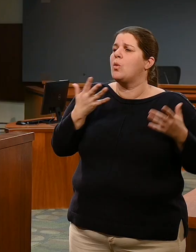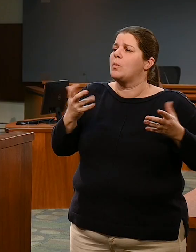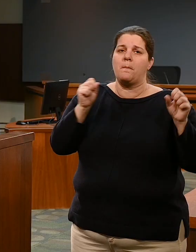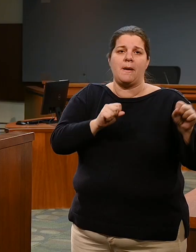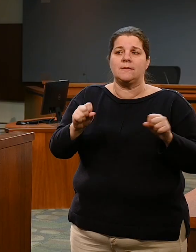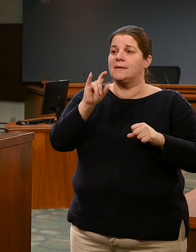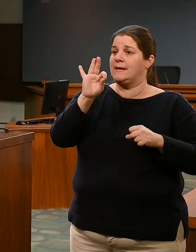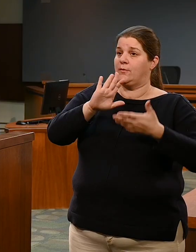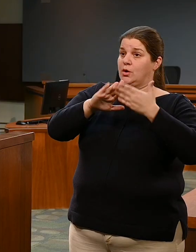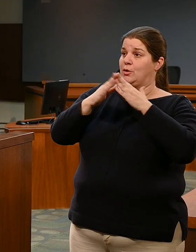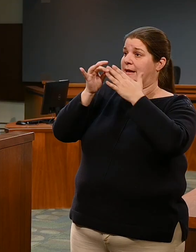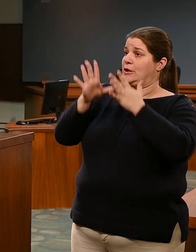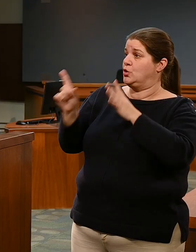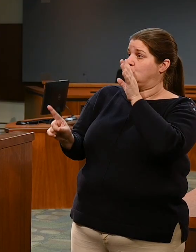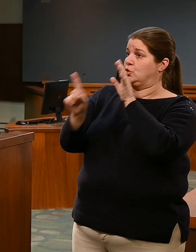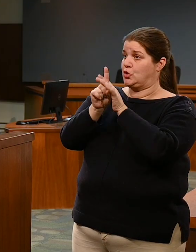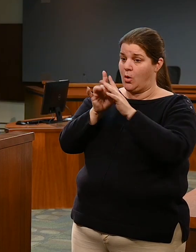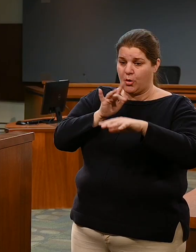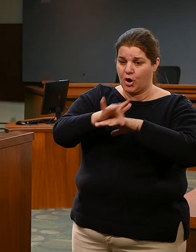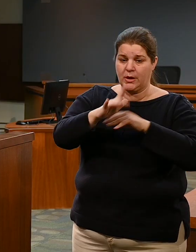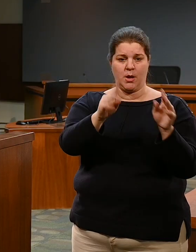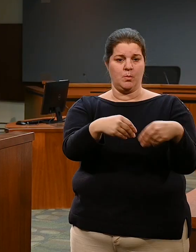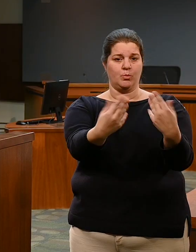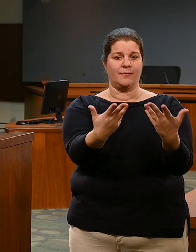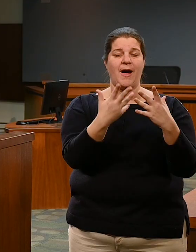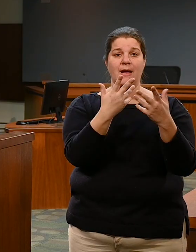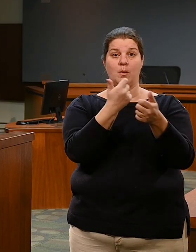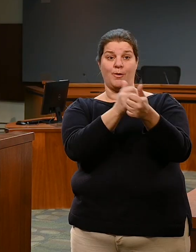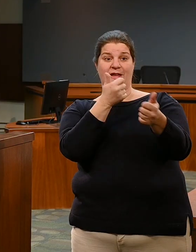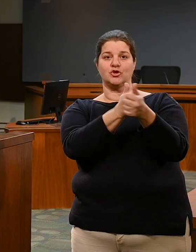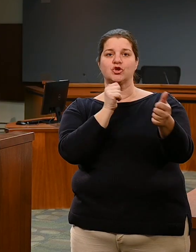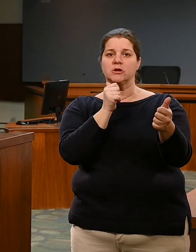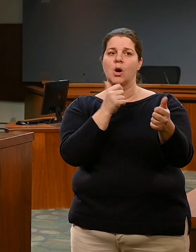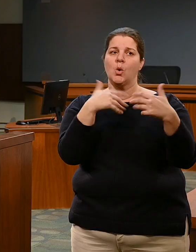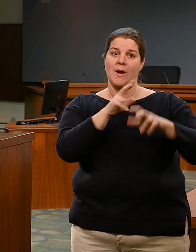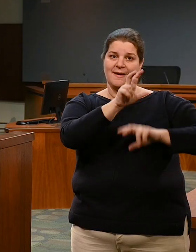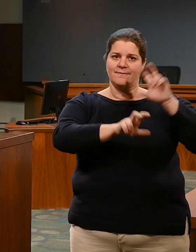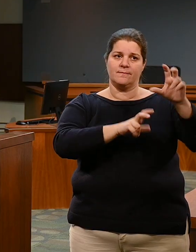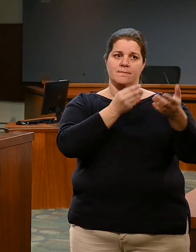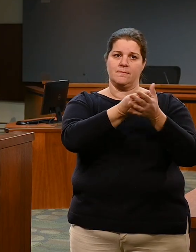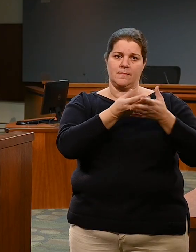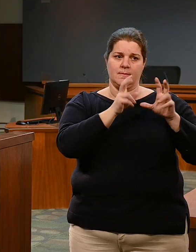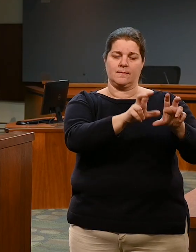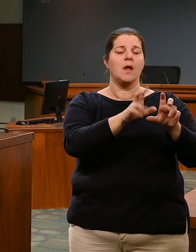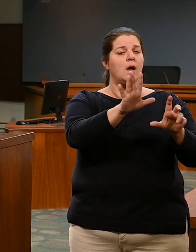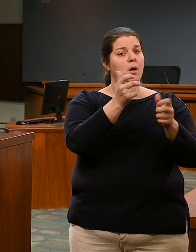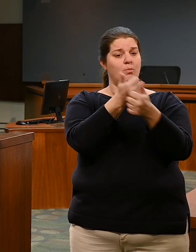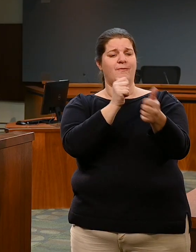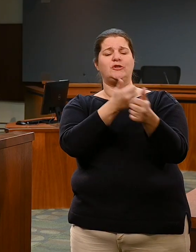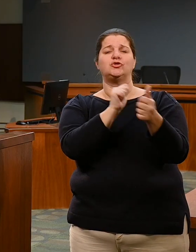up early, when prevention is funded, and when healing is prioritized over punishment. Prevention is not idealistic,